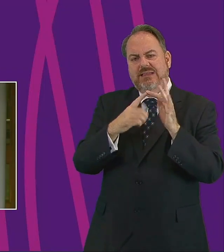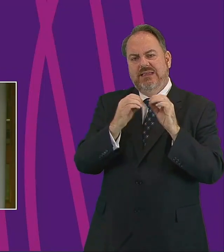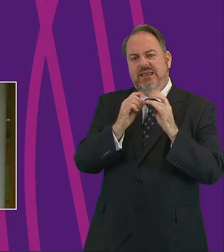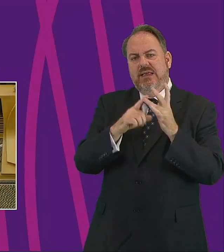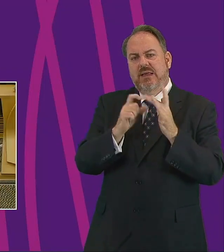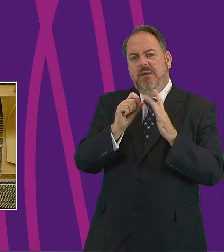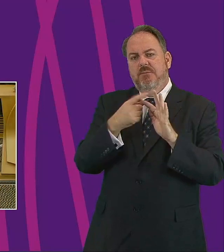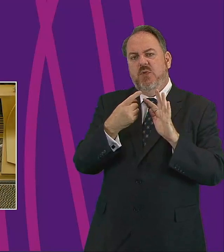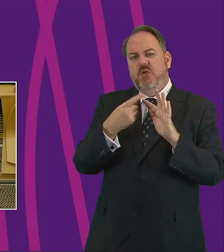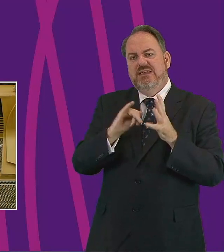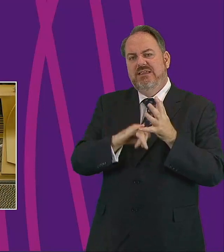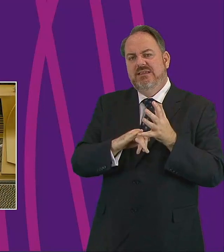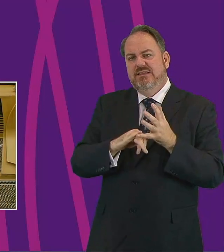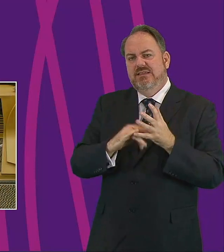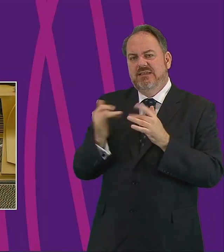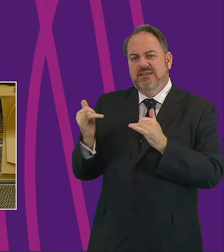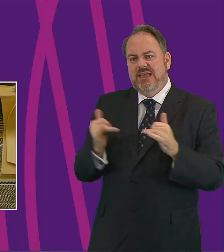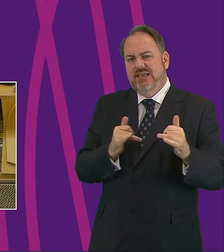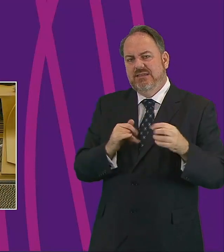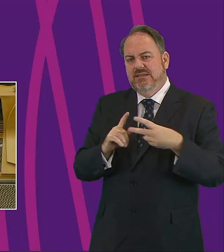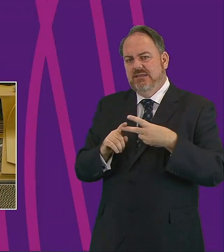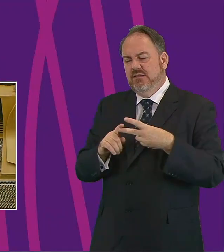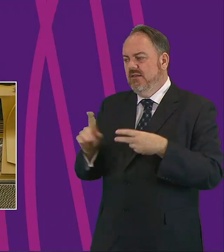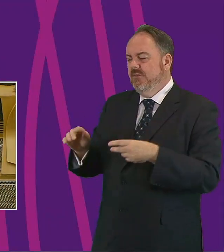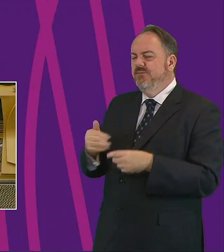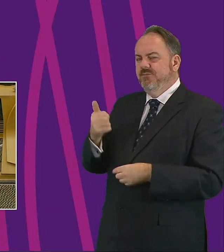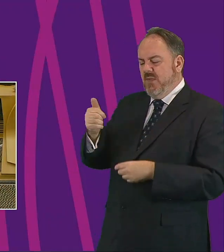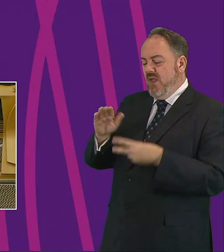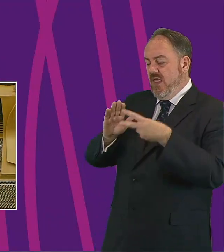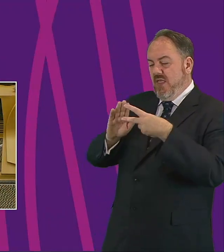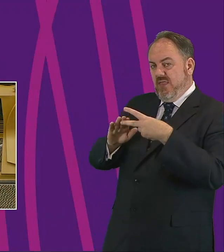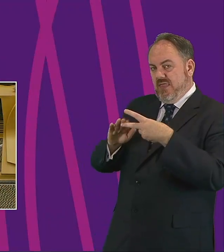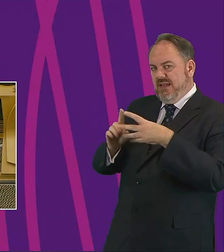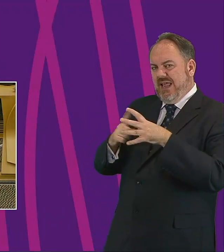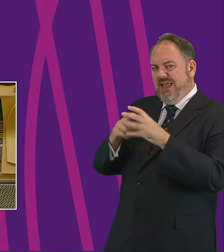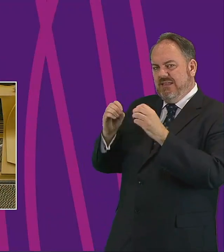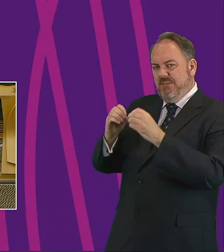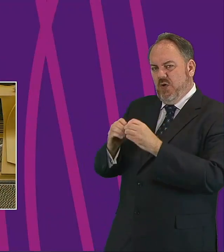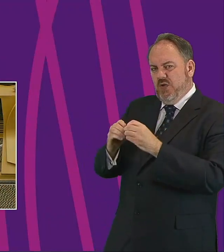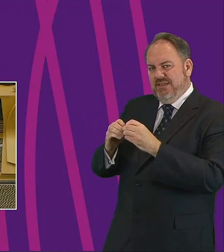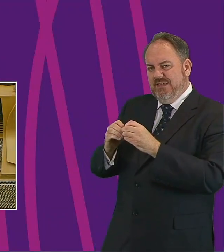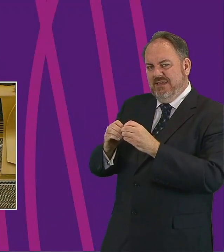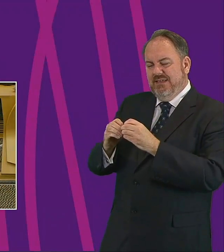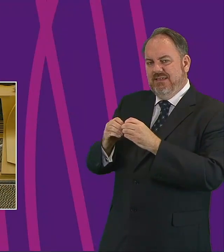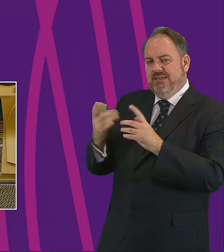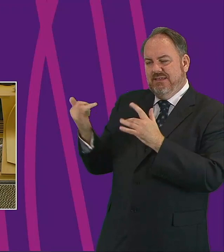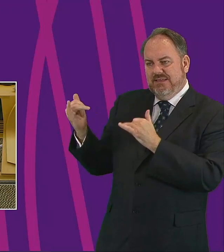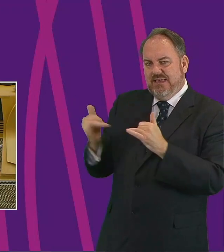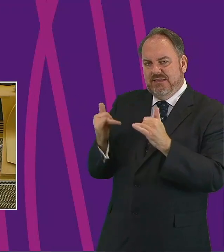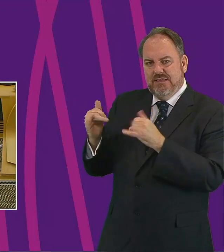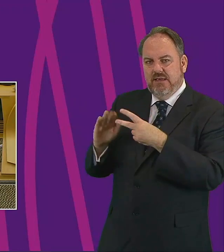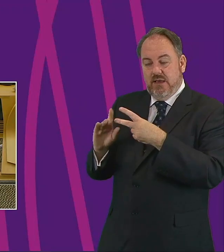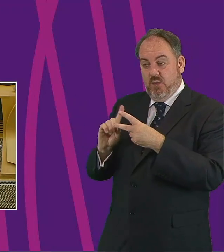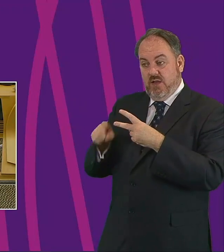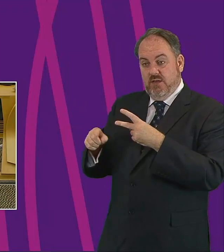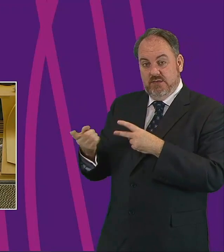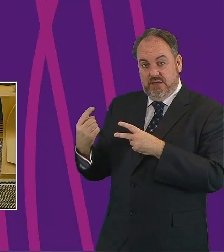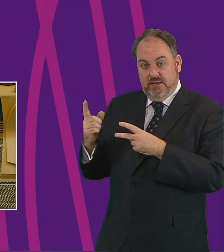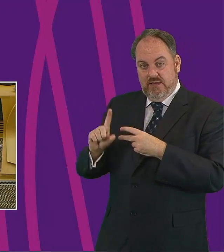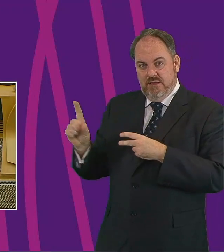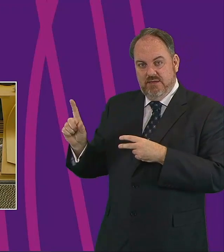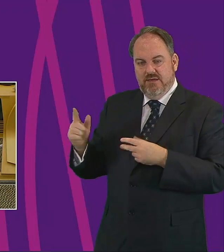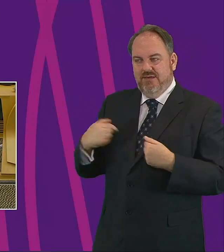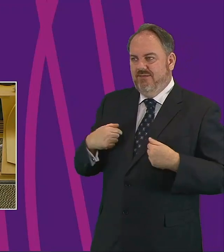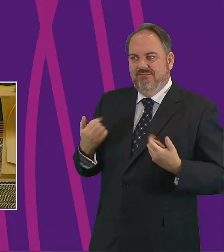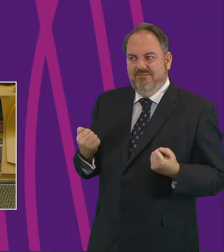First Minister. I'll come back to antibody testing in a moment. These points, I wish I had the Chief Medical Officer standing